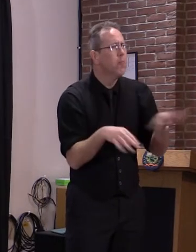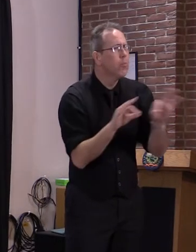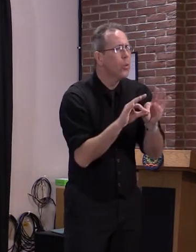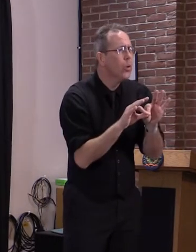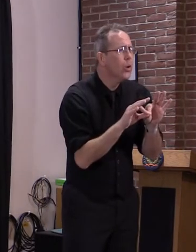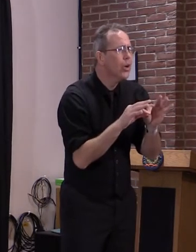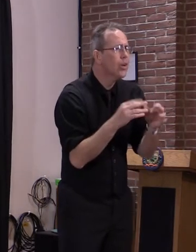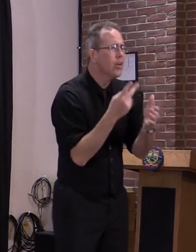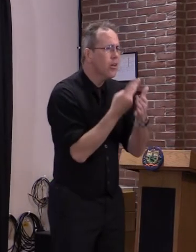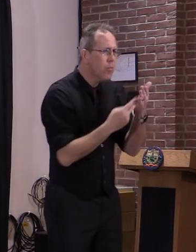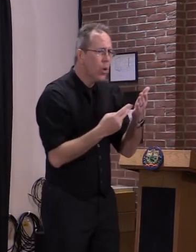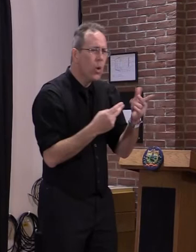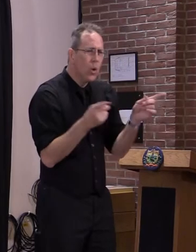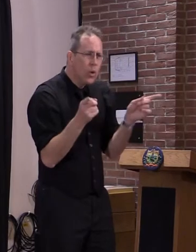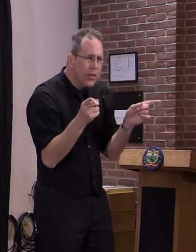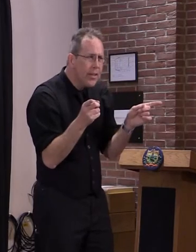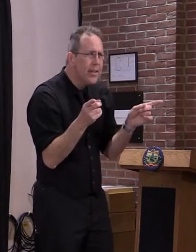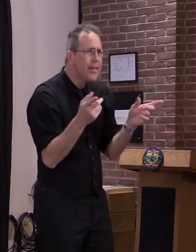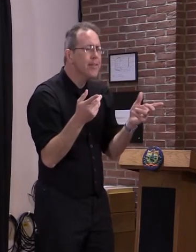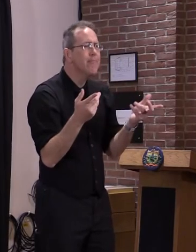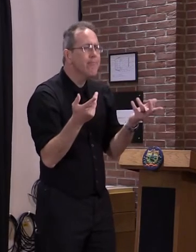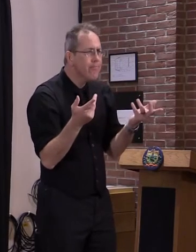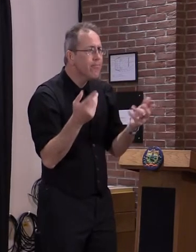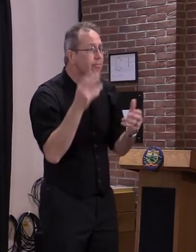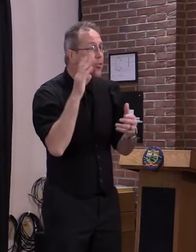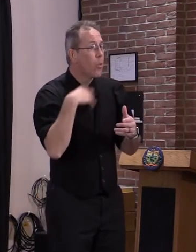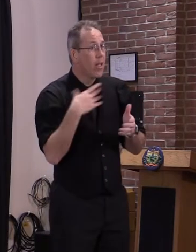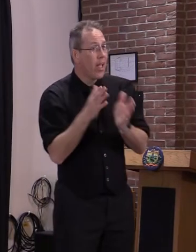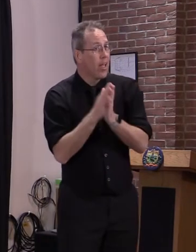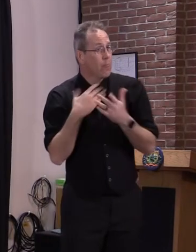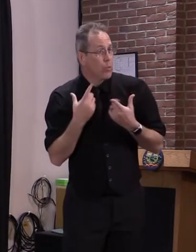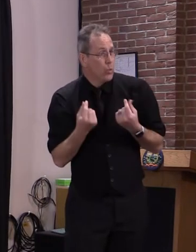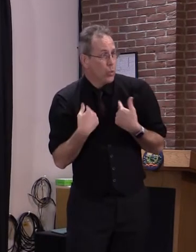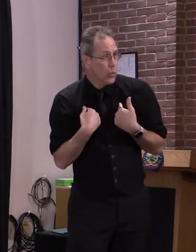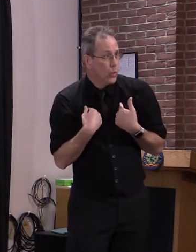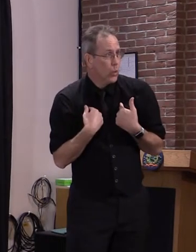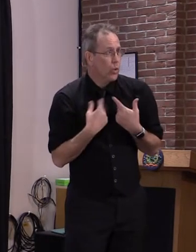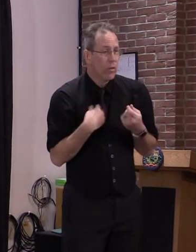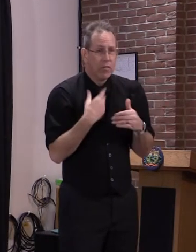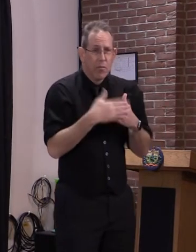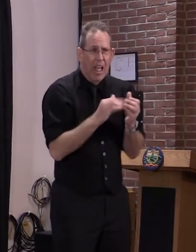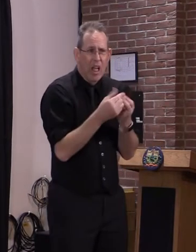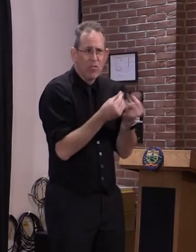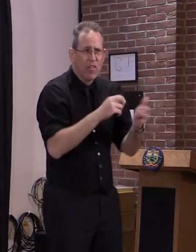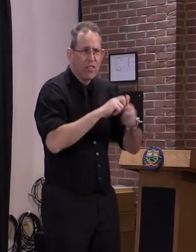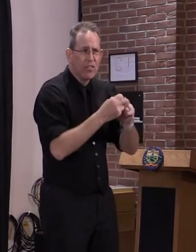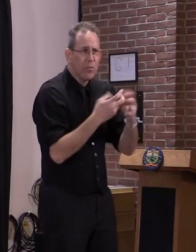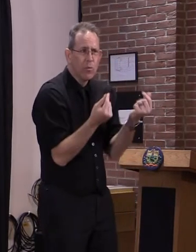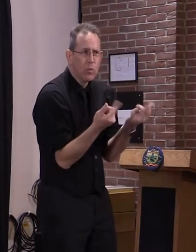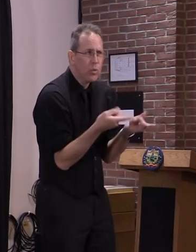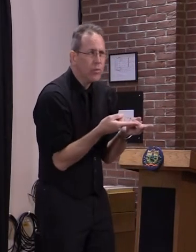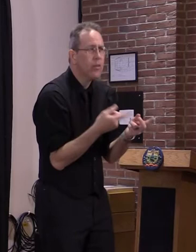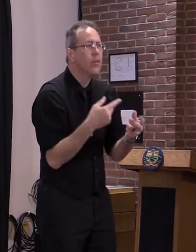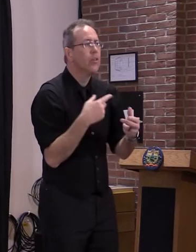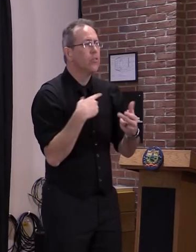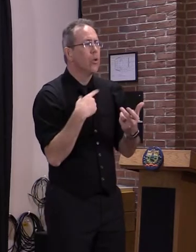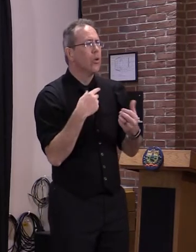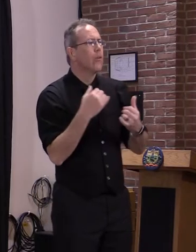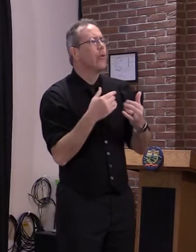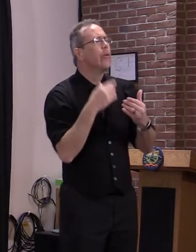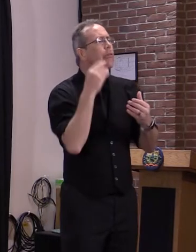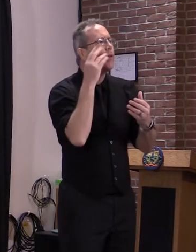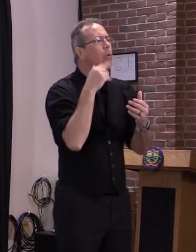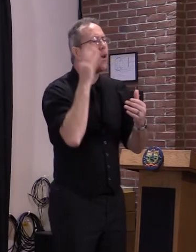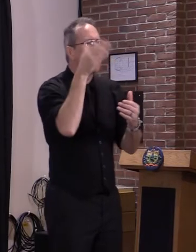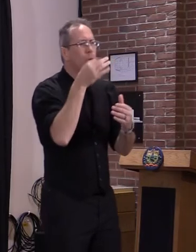of our actual next steps that we're going to take related to this, love to get back to you in the future, but